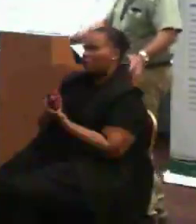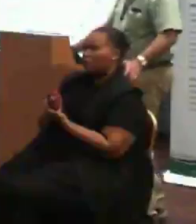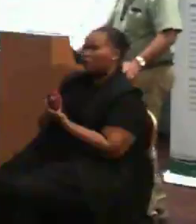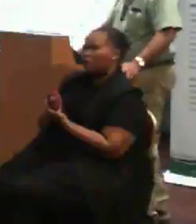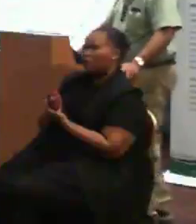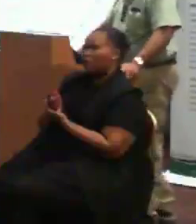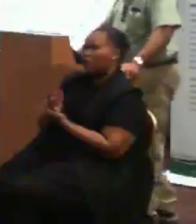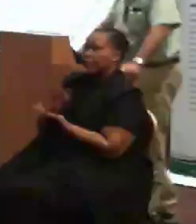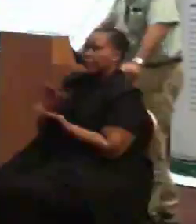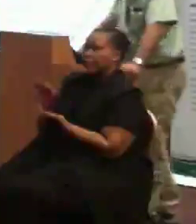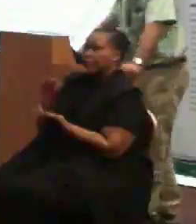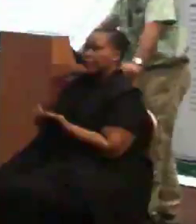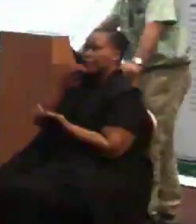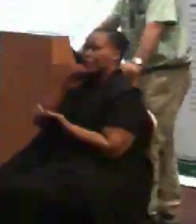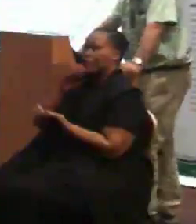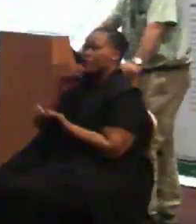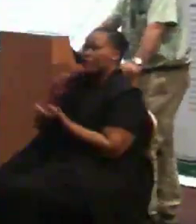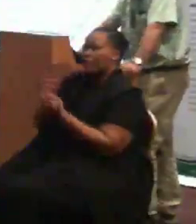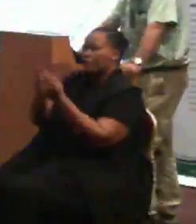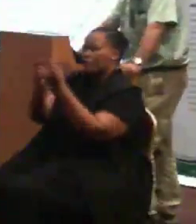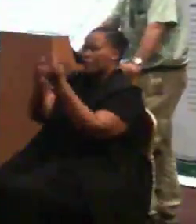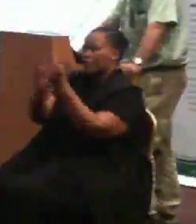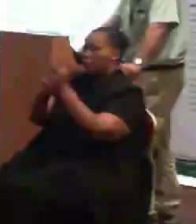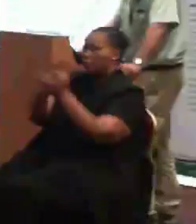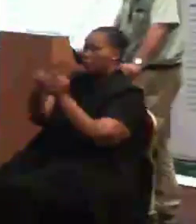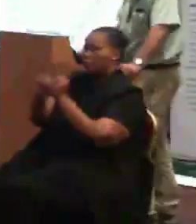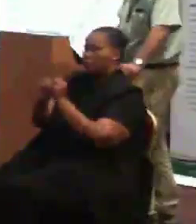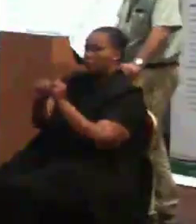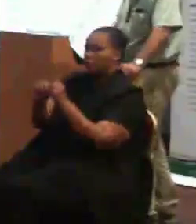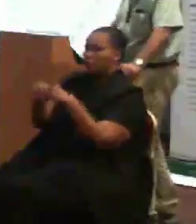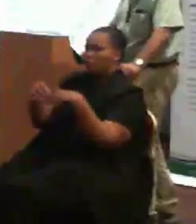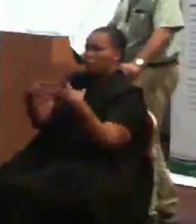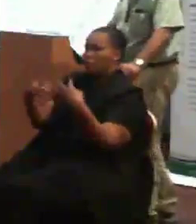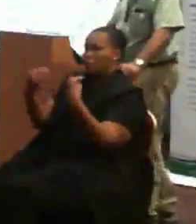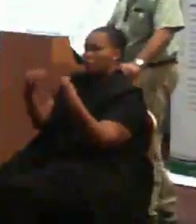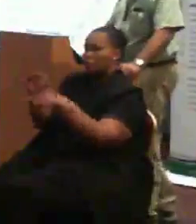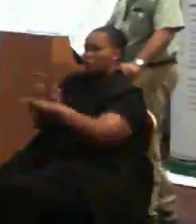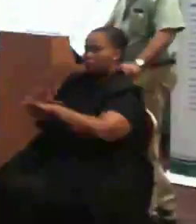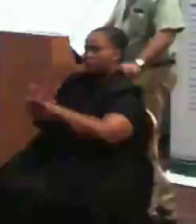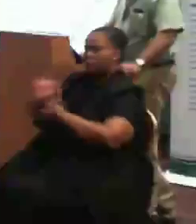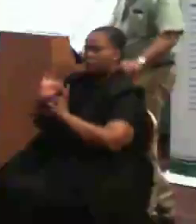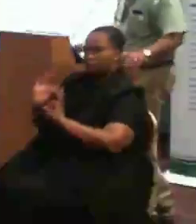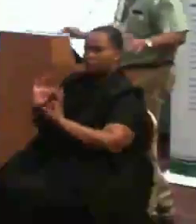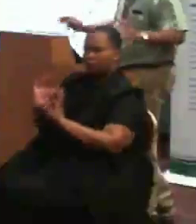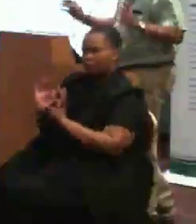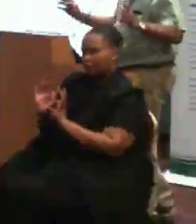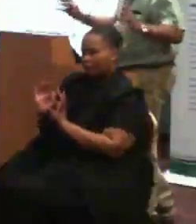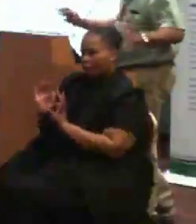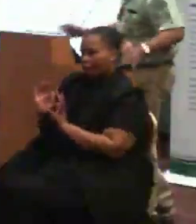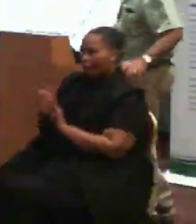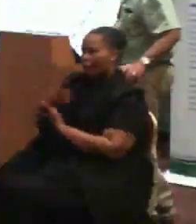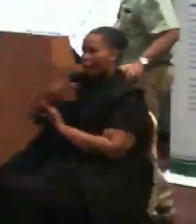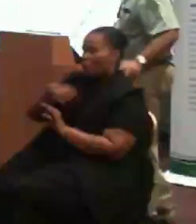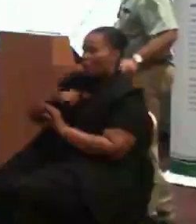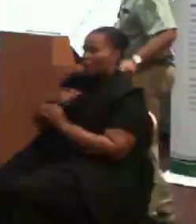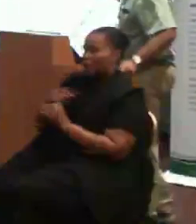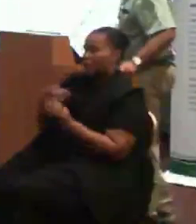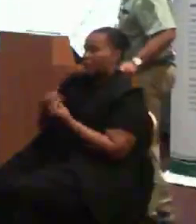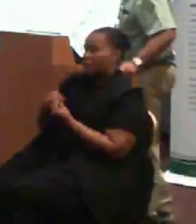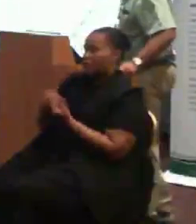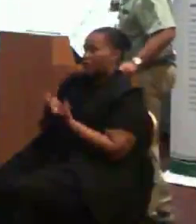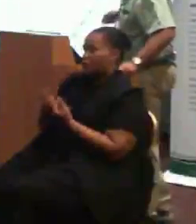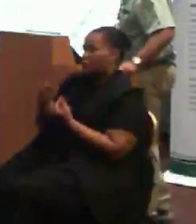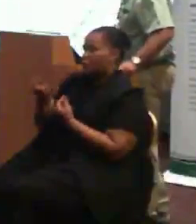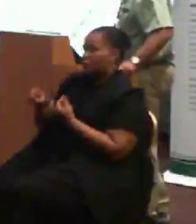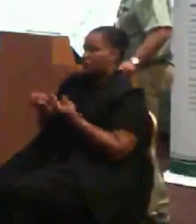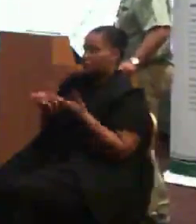doesn't speak of a proper financial management nor sustainable business plan. And we should do something about that. It can't